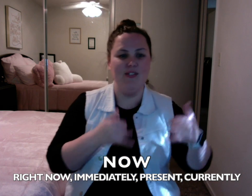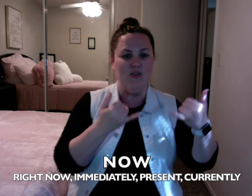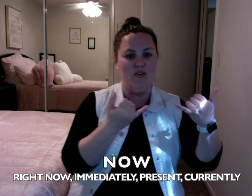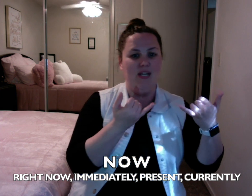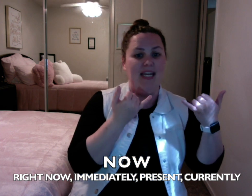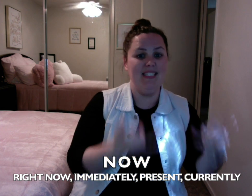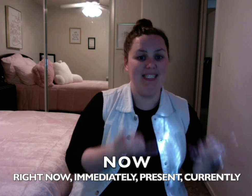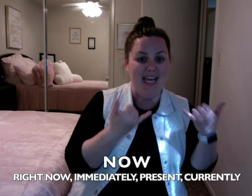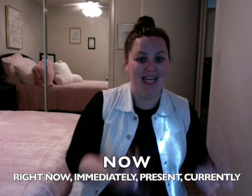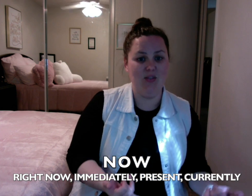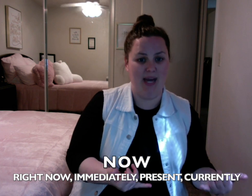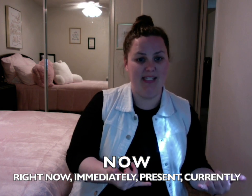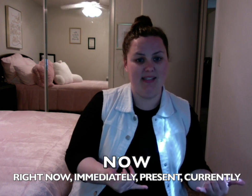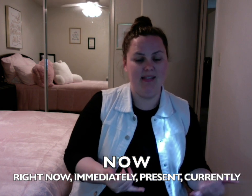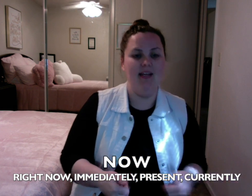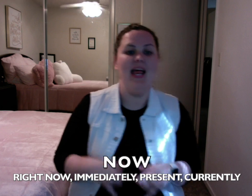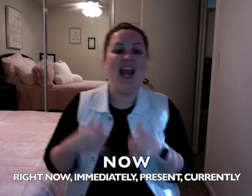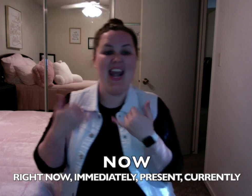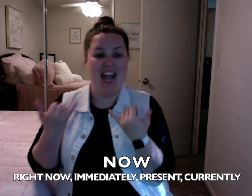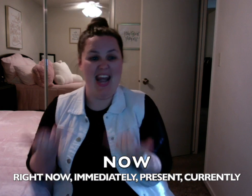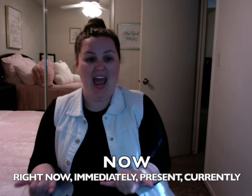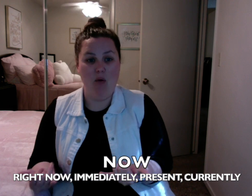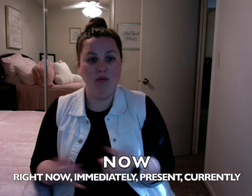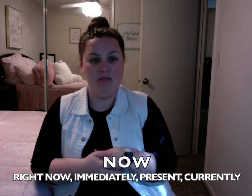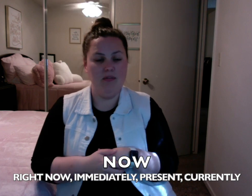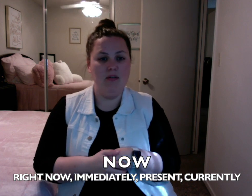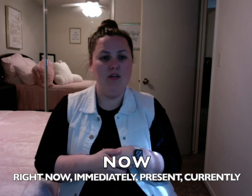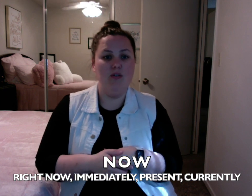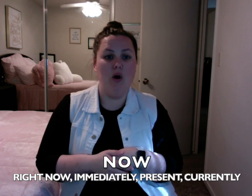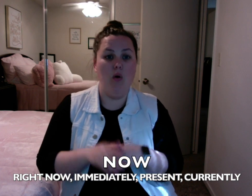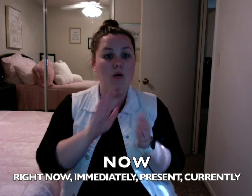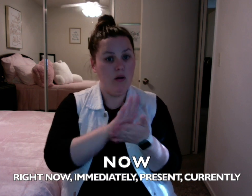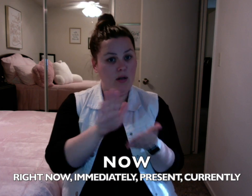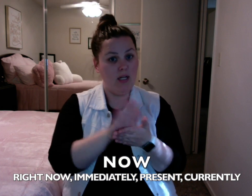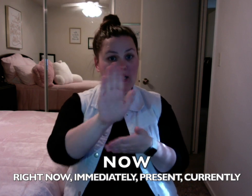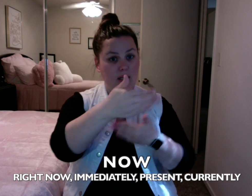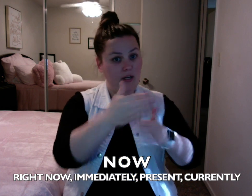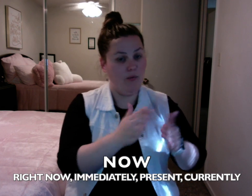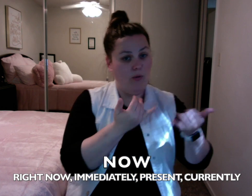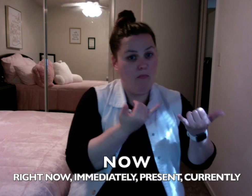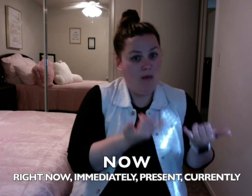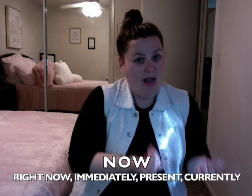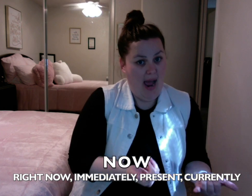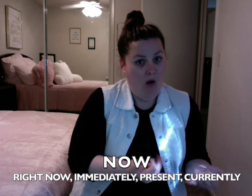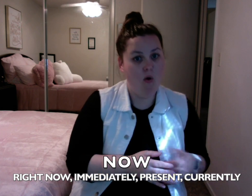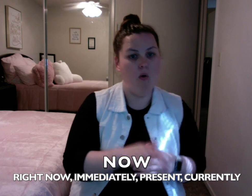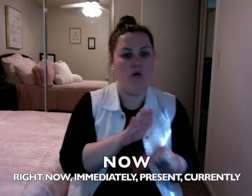so I'll do it again. Today is twice, now. So, clean your room now, or clean